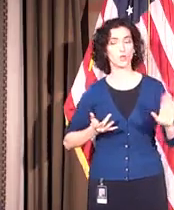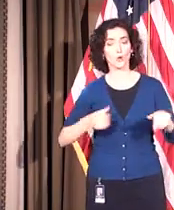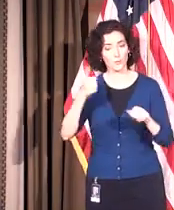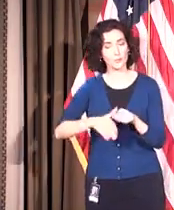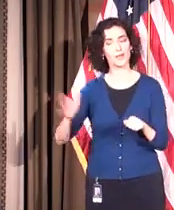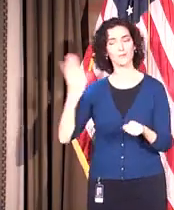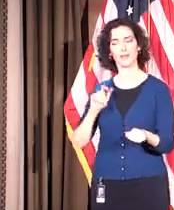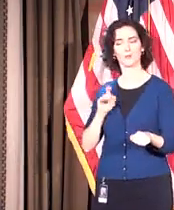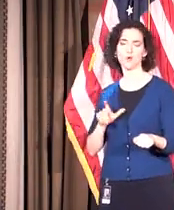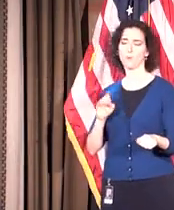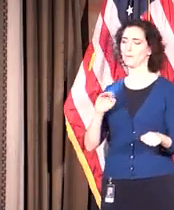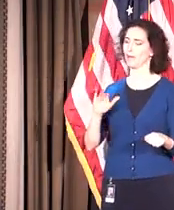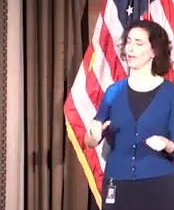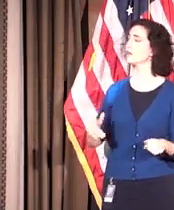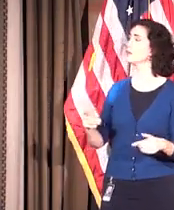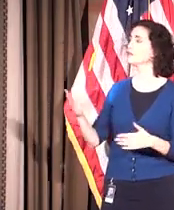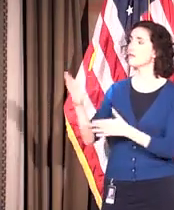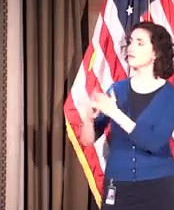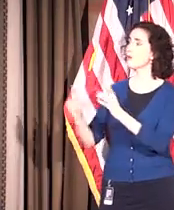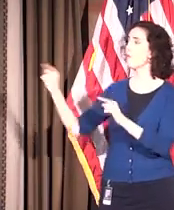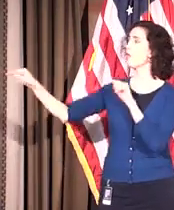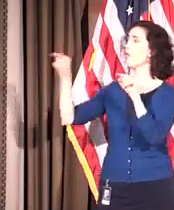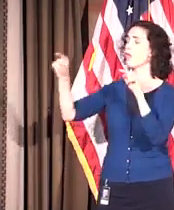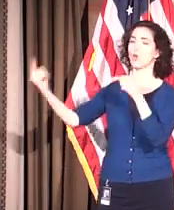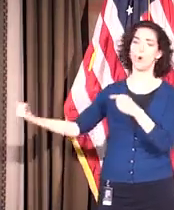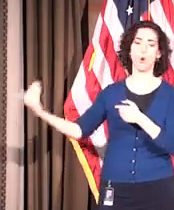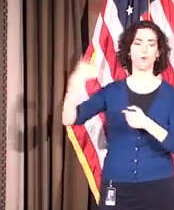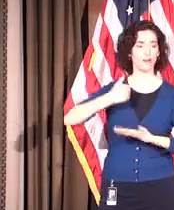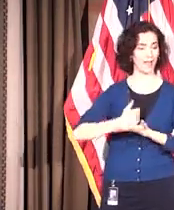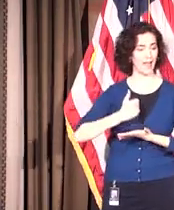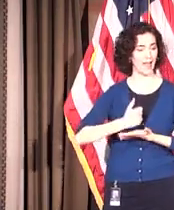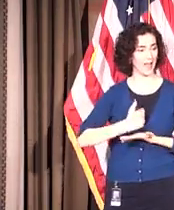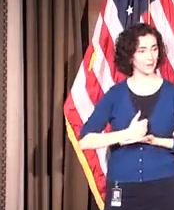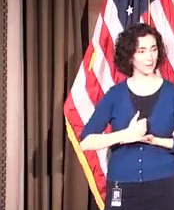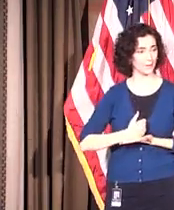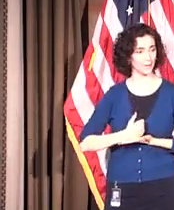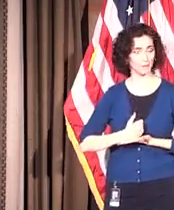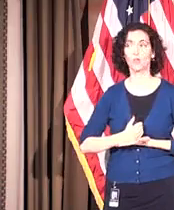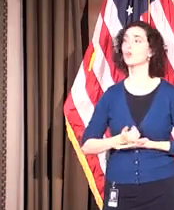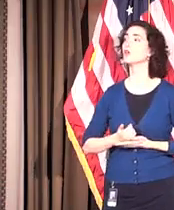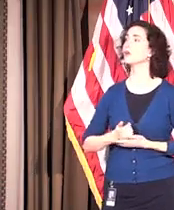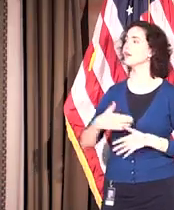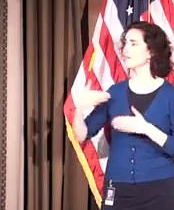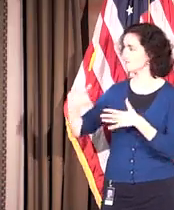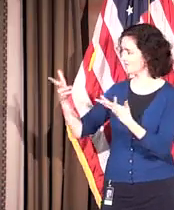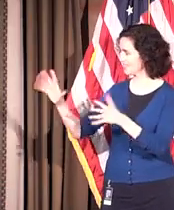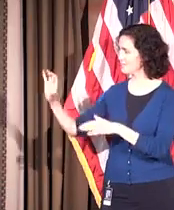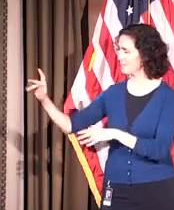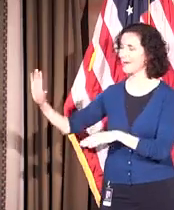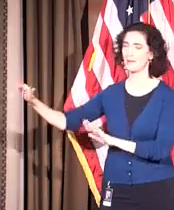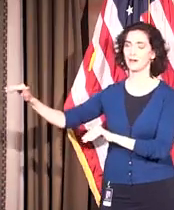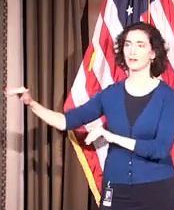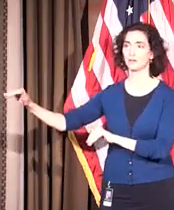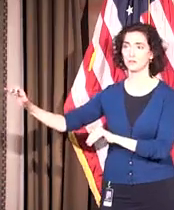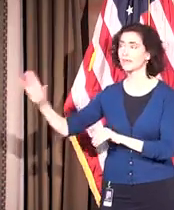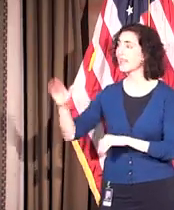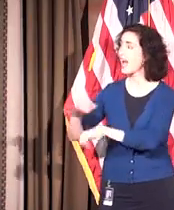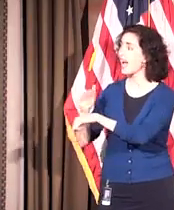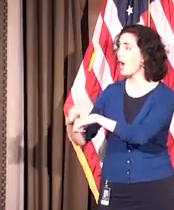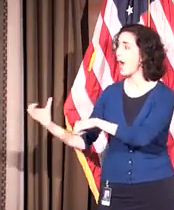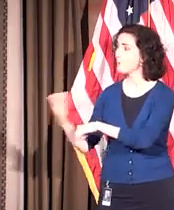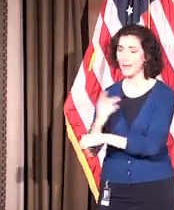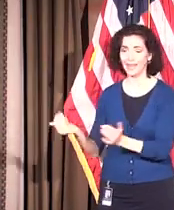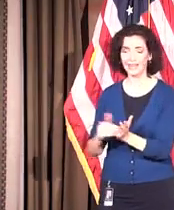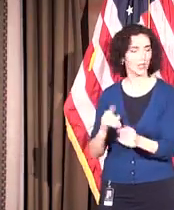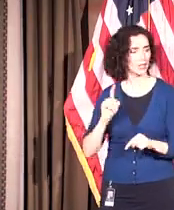in April and May of this year, we shouldn't assume that it's going to be available to us now, which is why we're making this